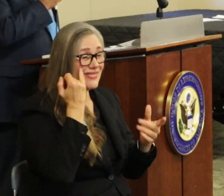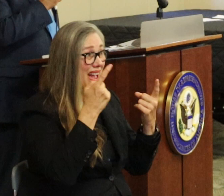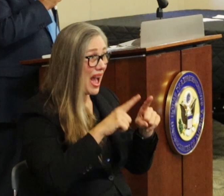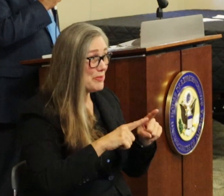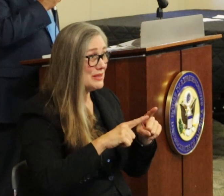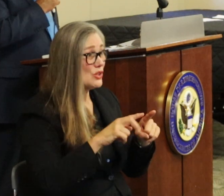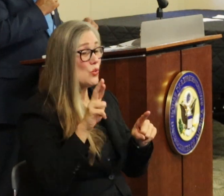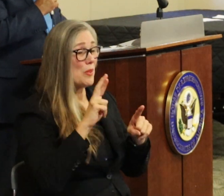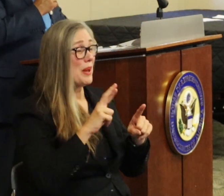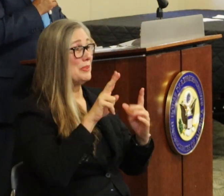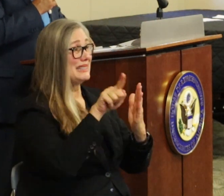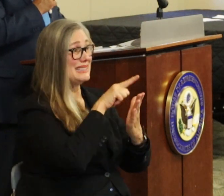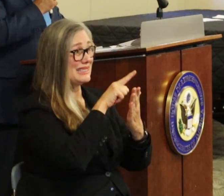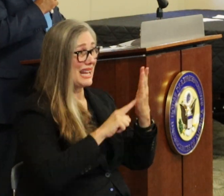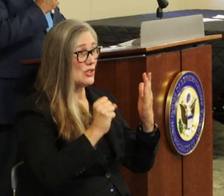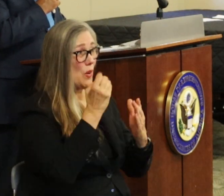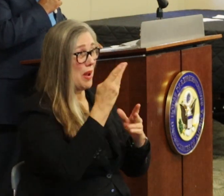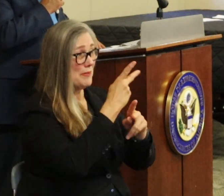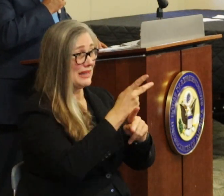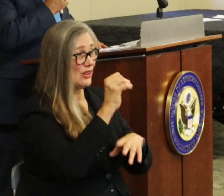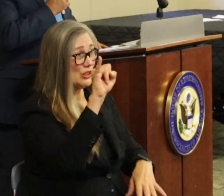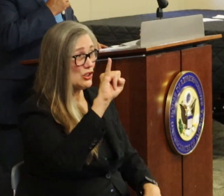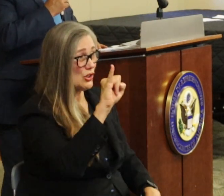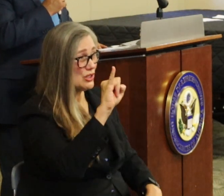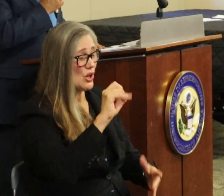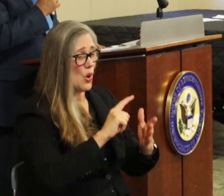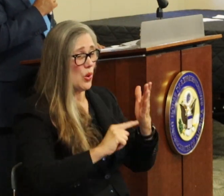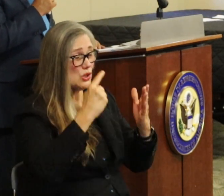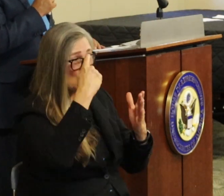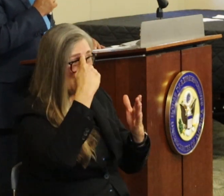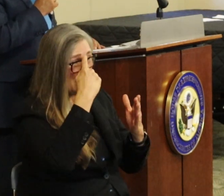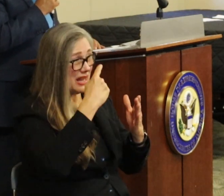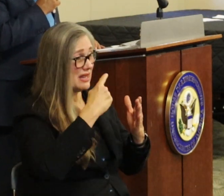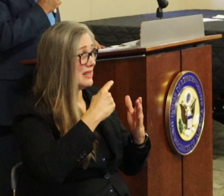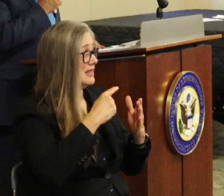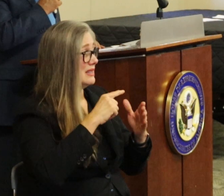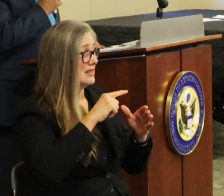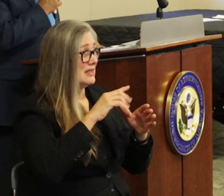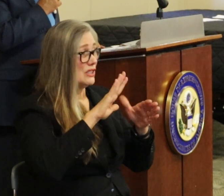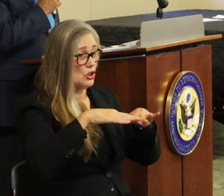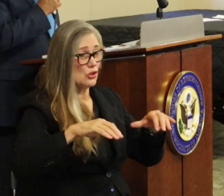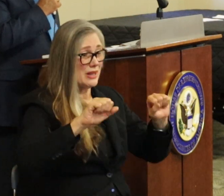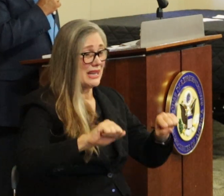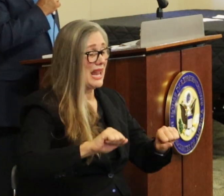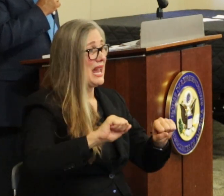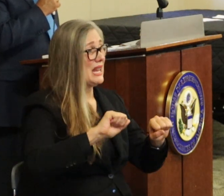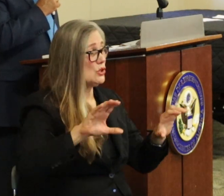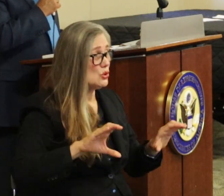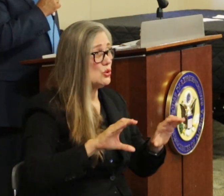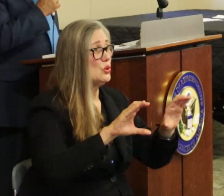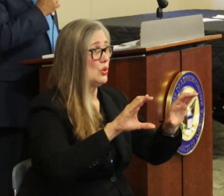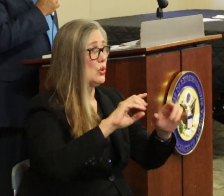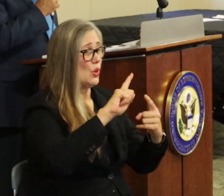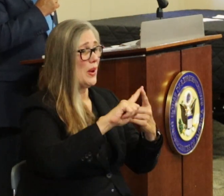for insurance? You know, I think that the Affordable Care Act has been adjudicated now